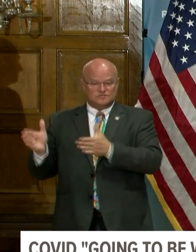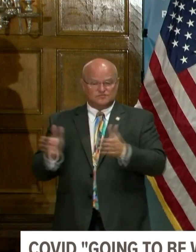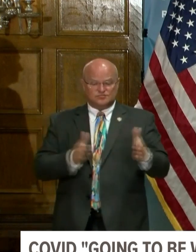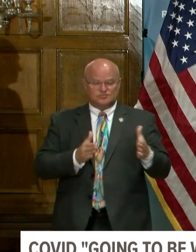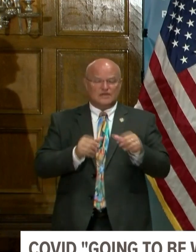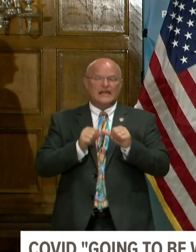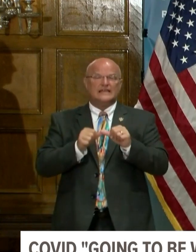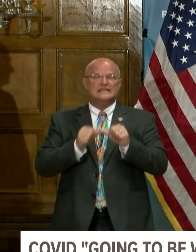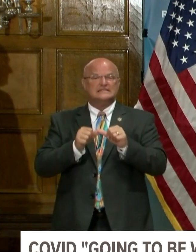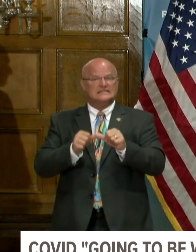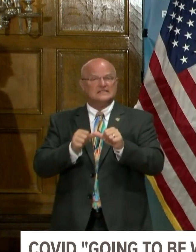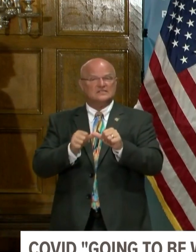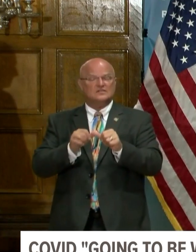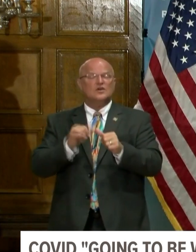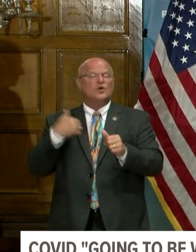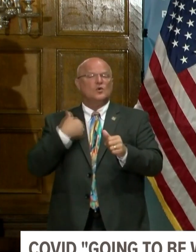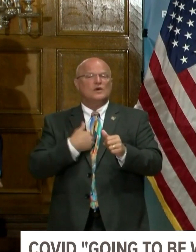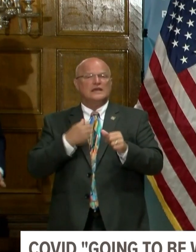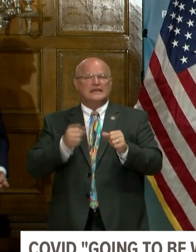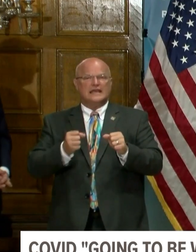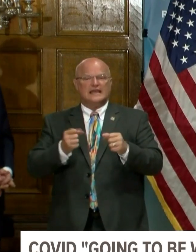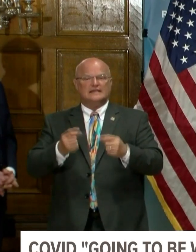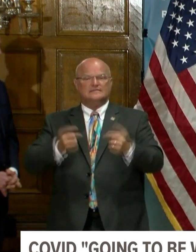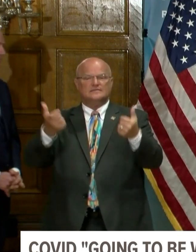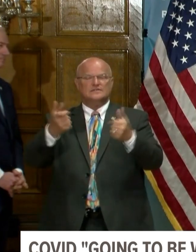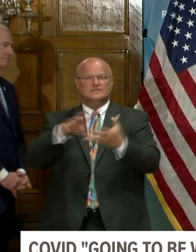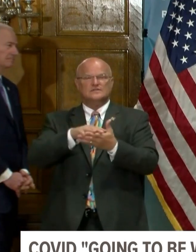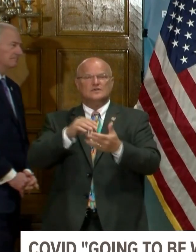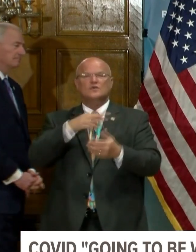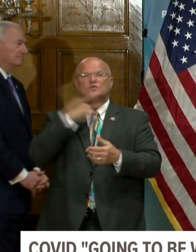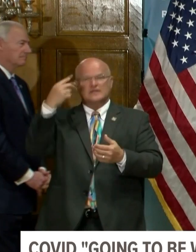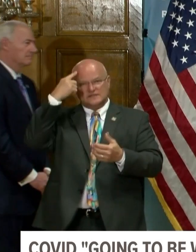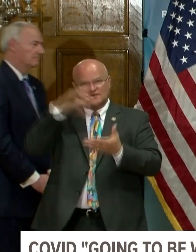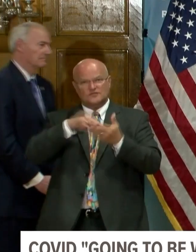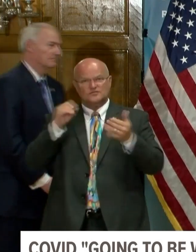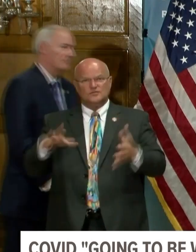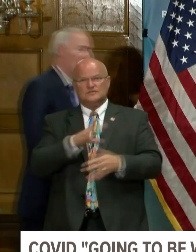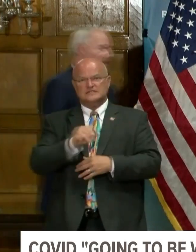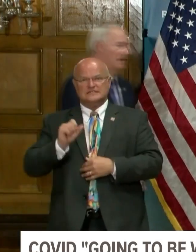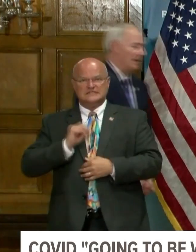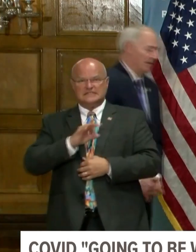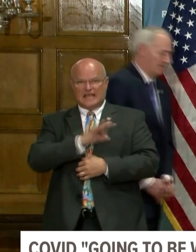planning so that we can mitigate any risks for students and staff.